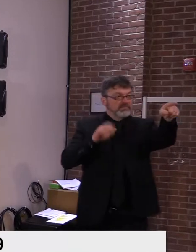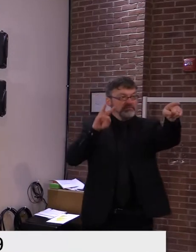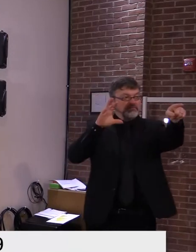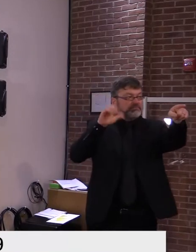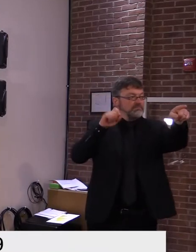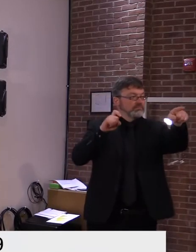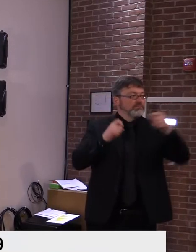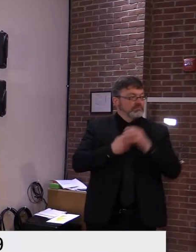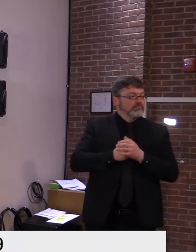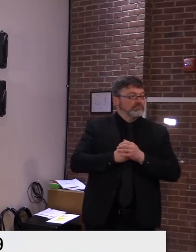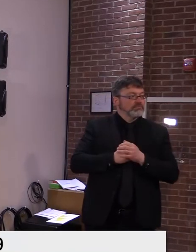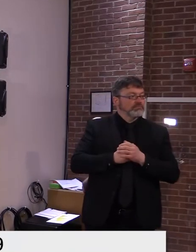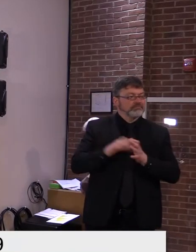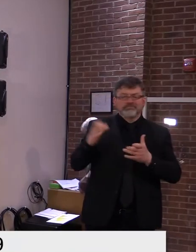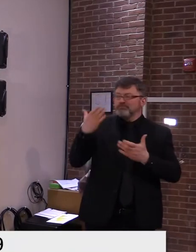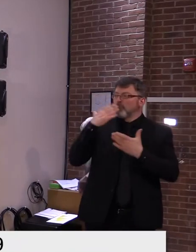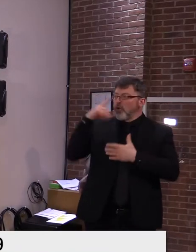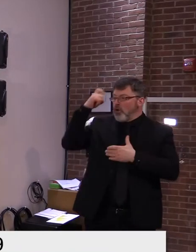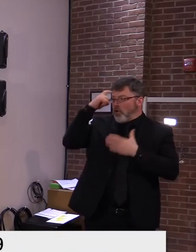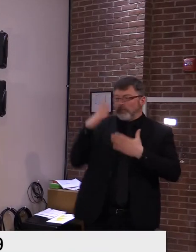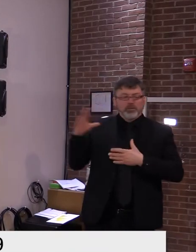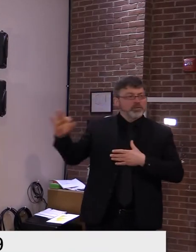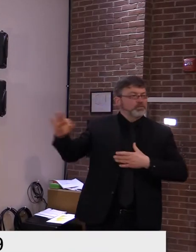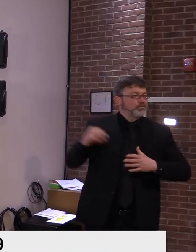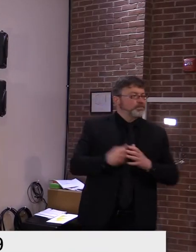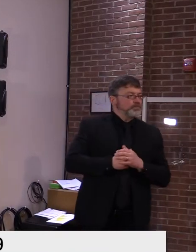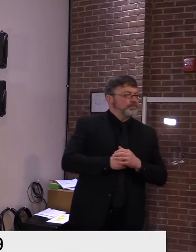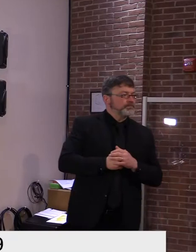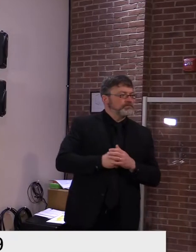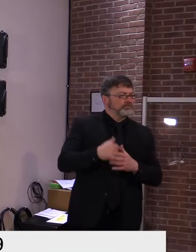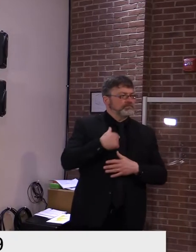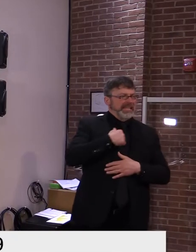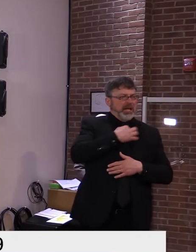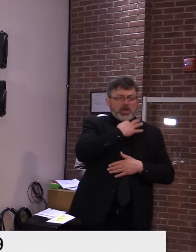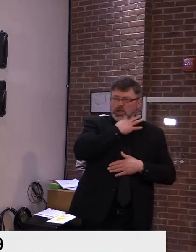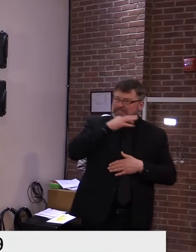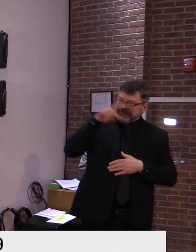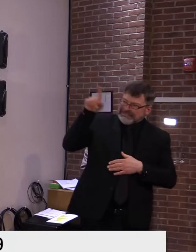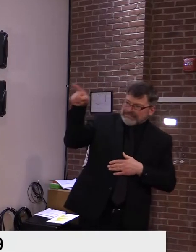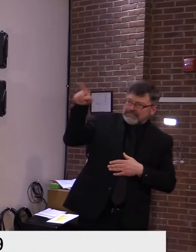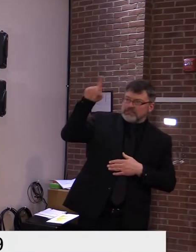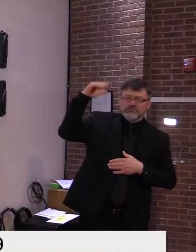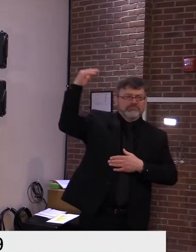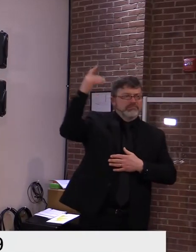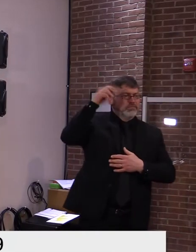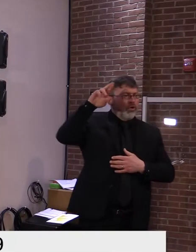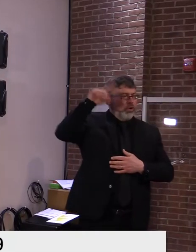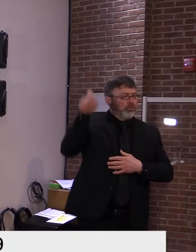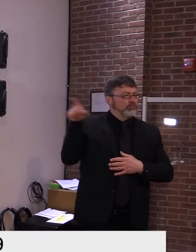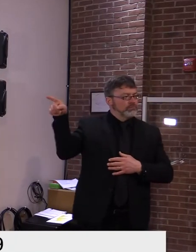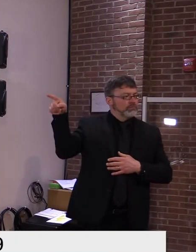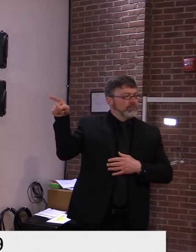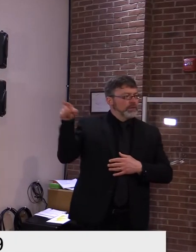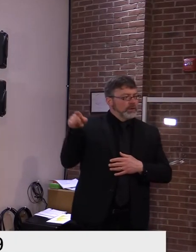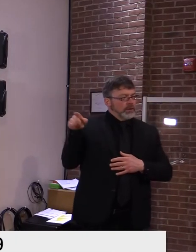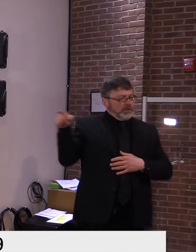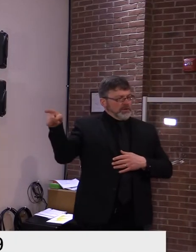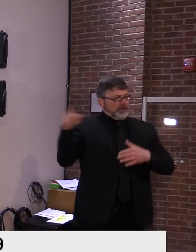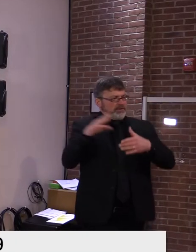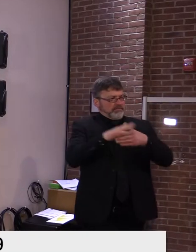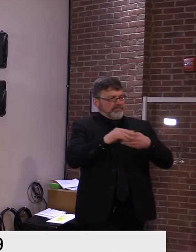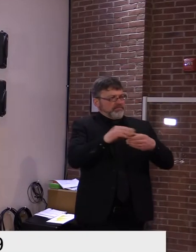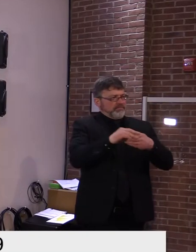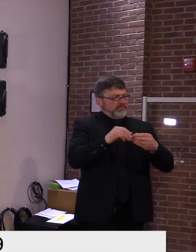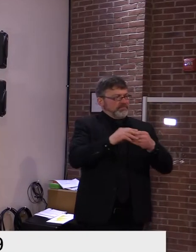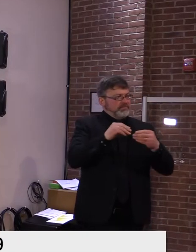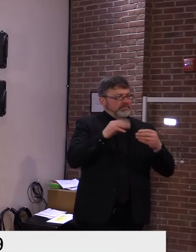Thanks, Governor. So probably a question for Dr. Levine. So you mentioned we're seeing cases, especially in young people, 20 to